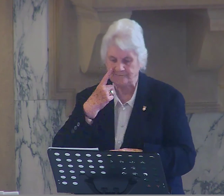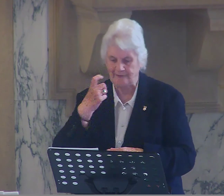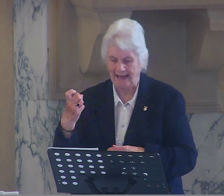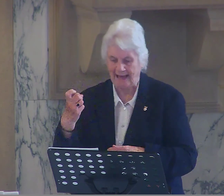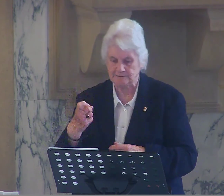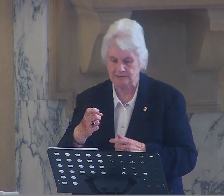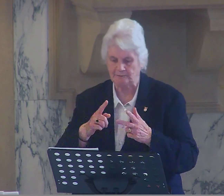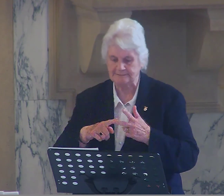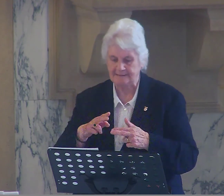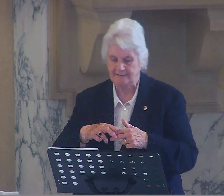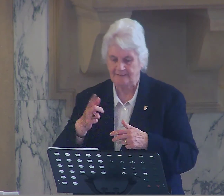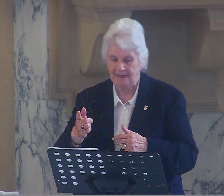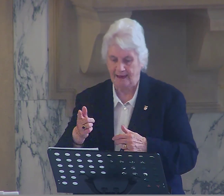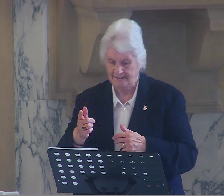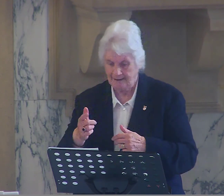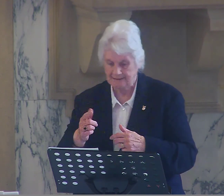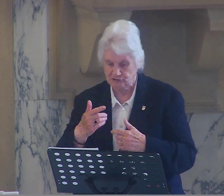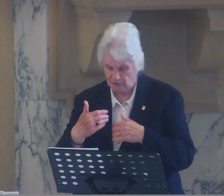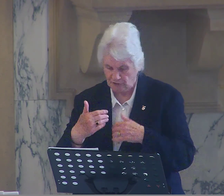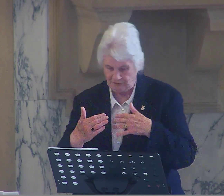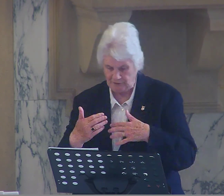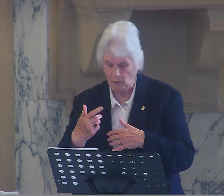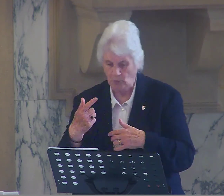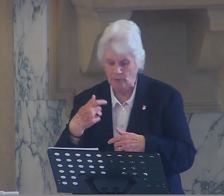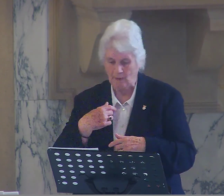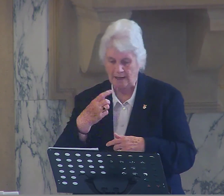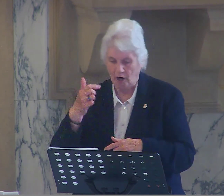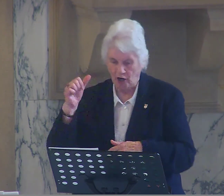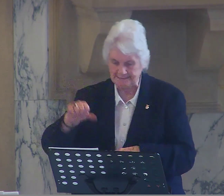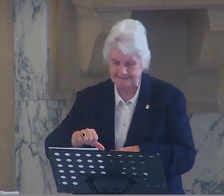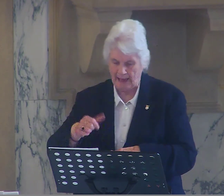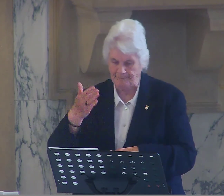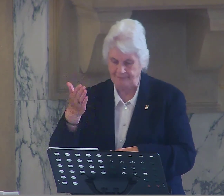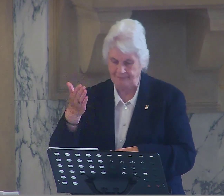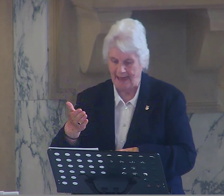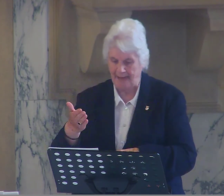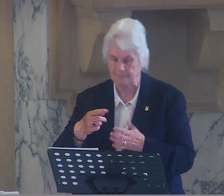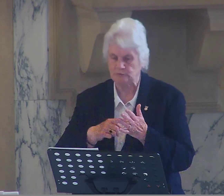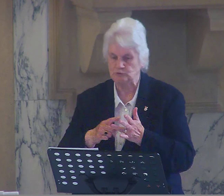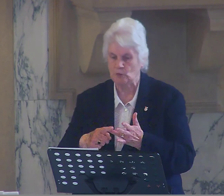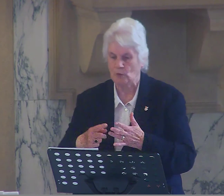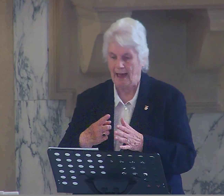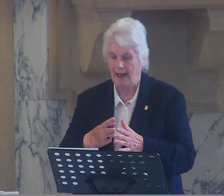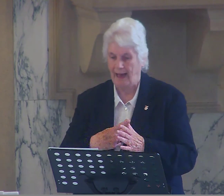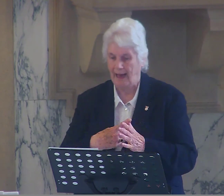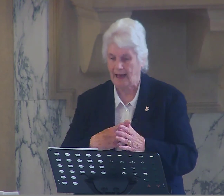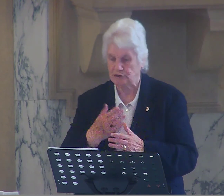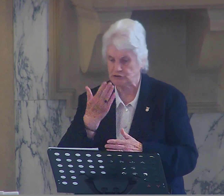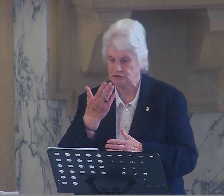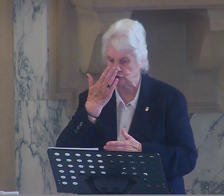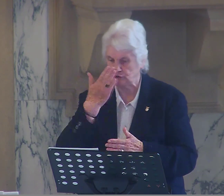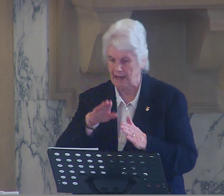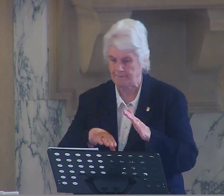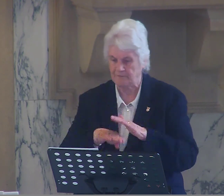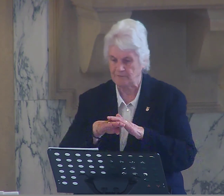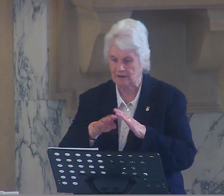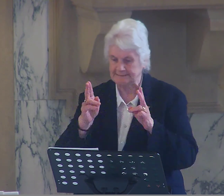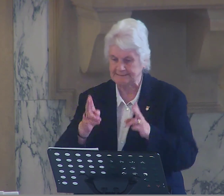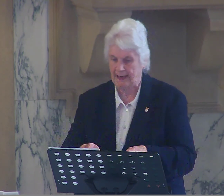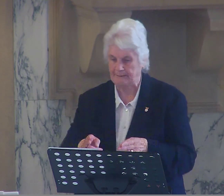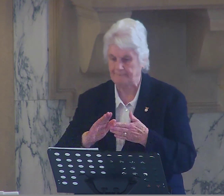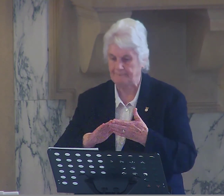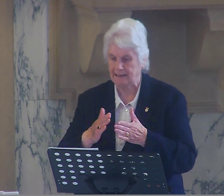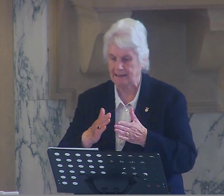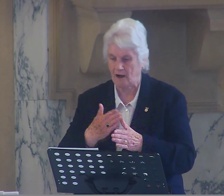suffering. We will condemn them to a shameful death because they